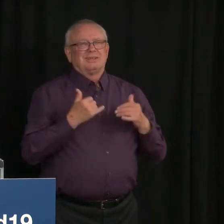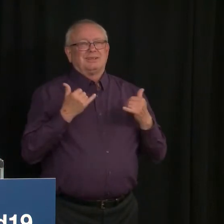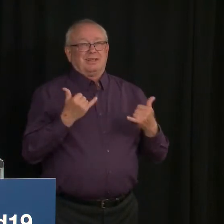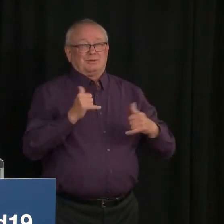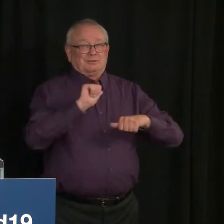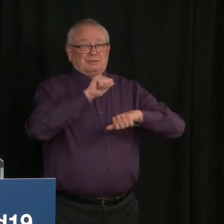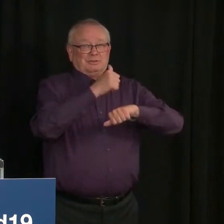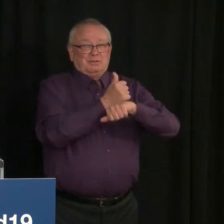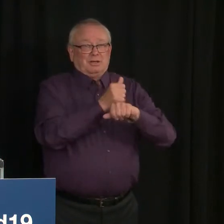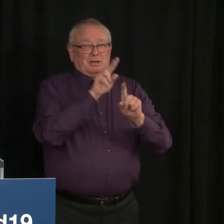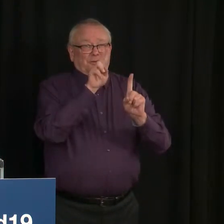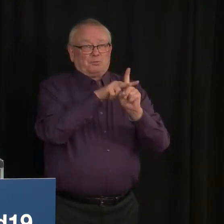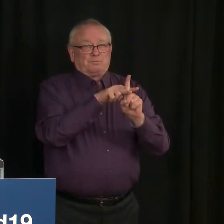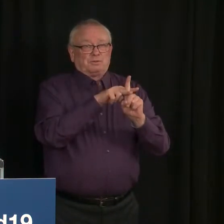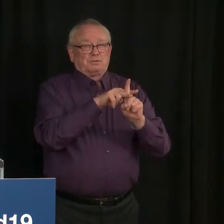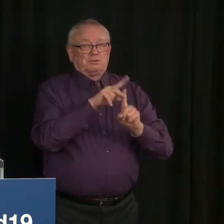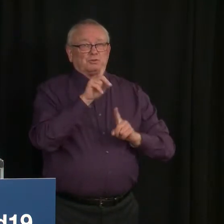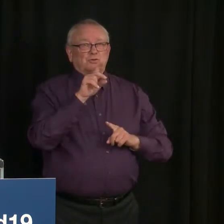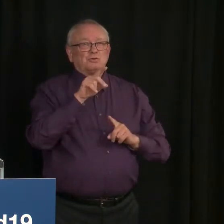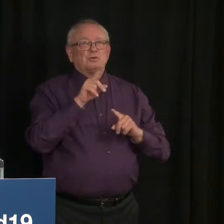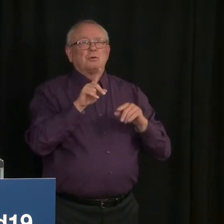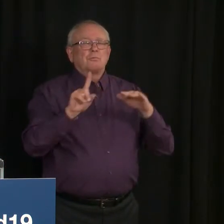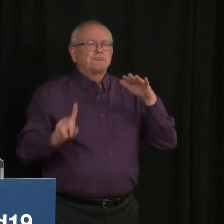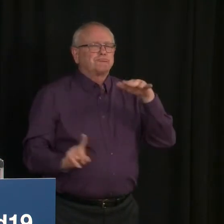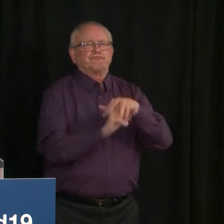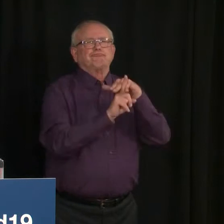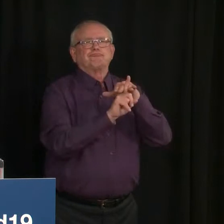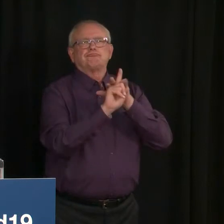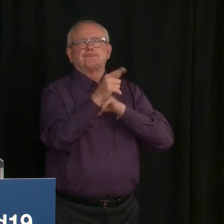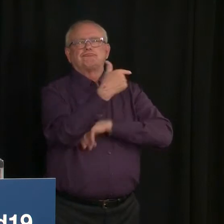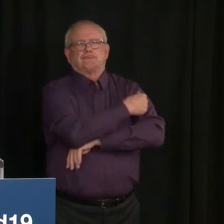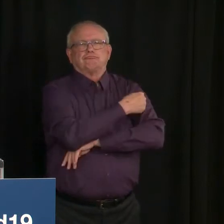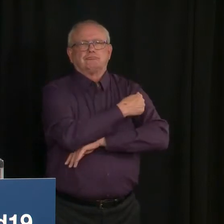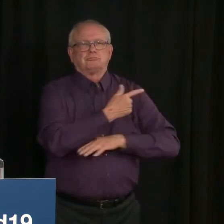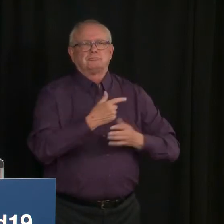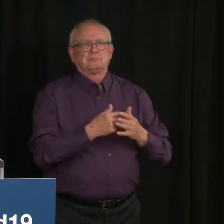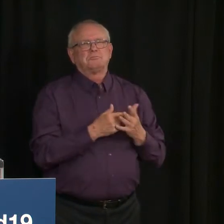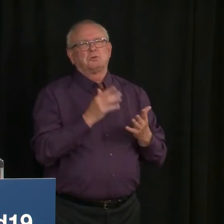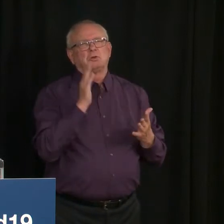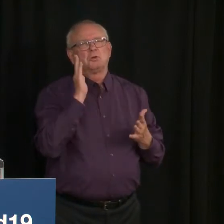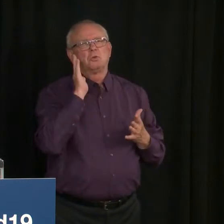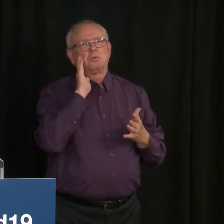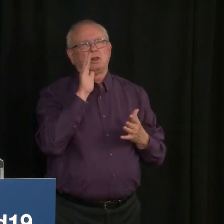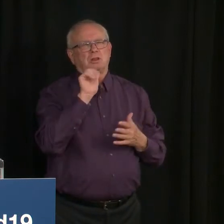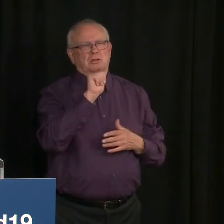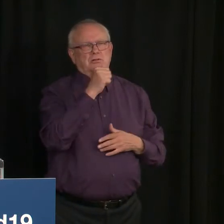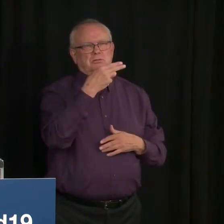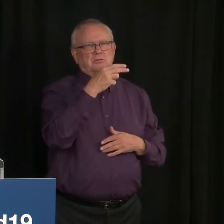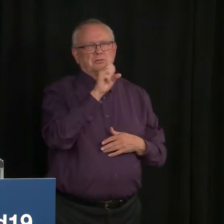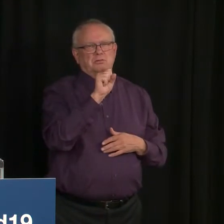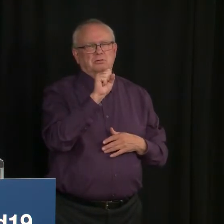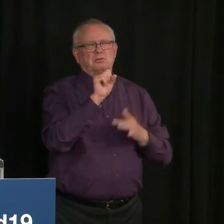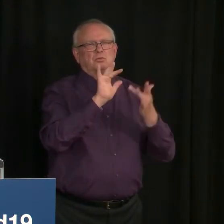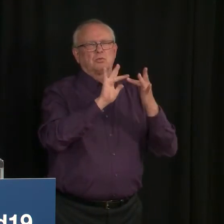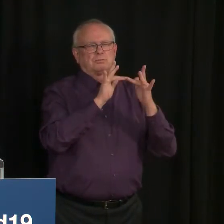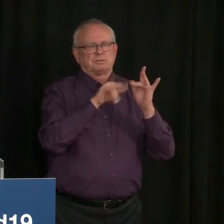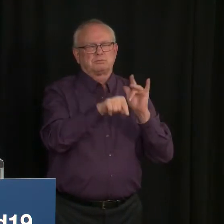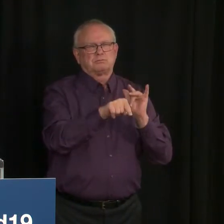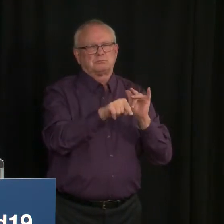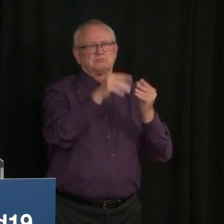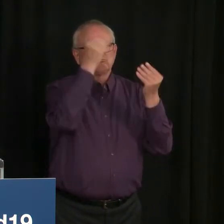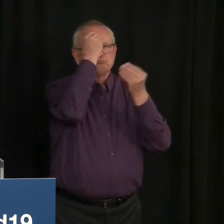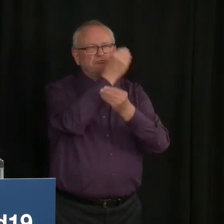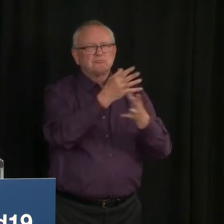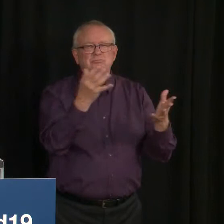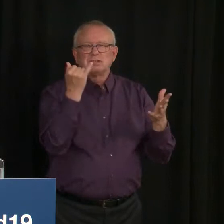information, I believe, on Alberta Health Services website as well as ours, to try to address some of that convenience factor, so people know if they don't want to